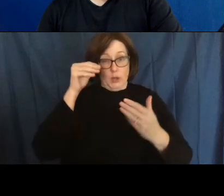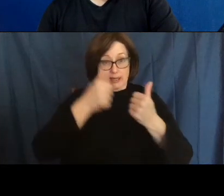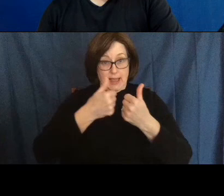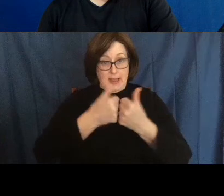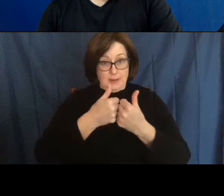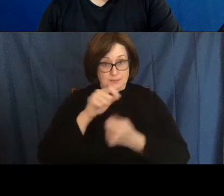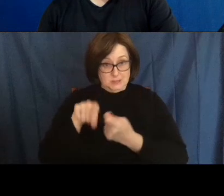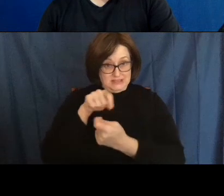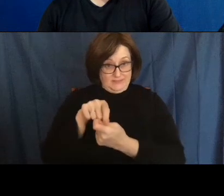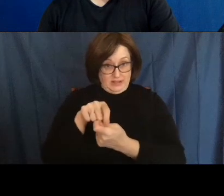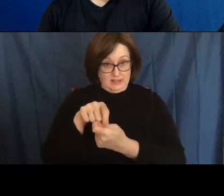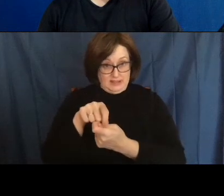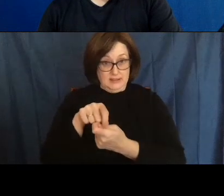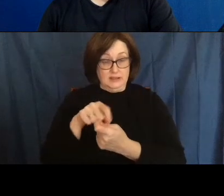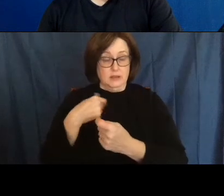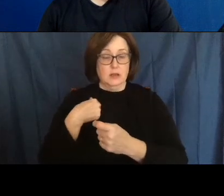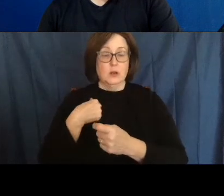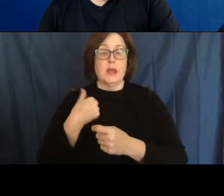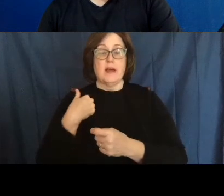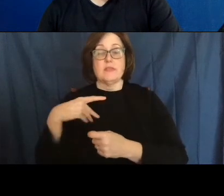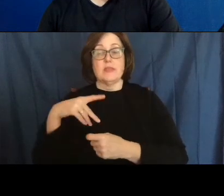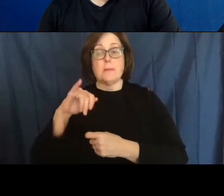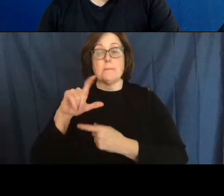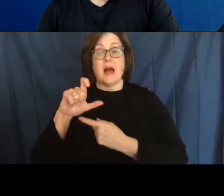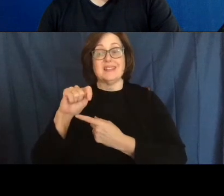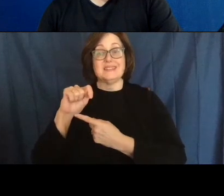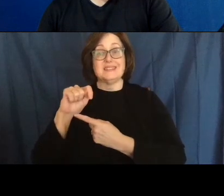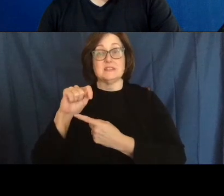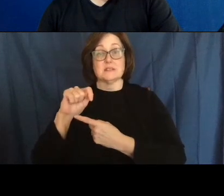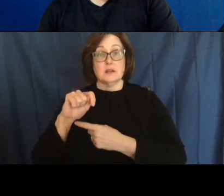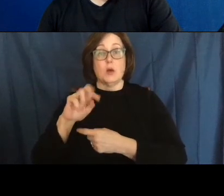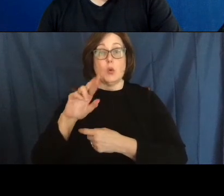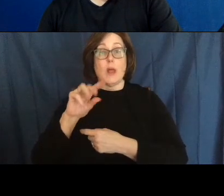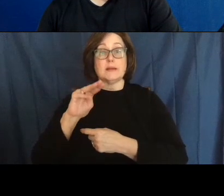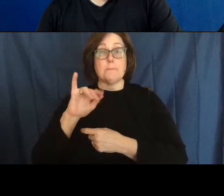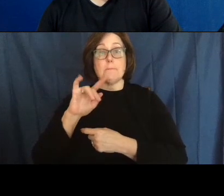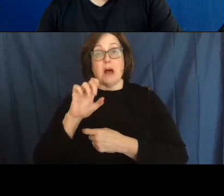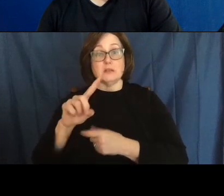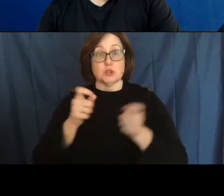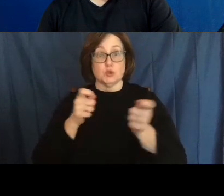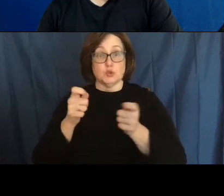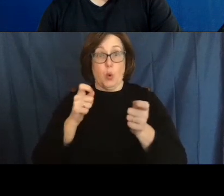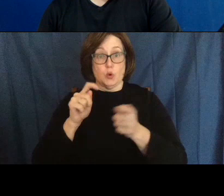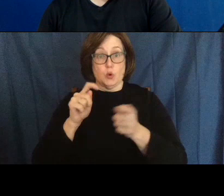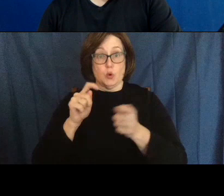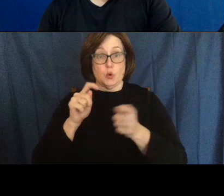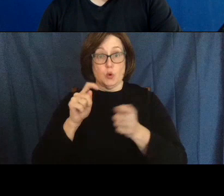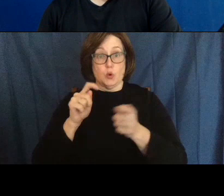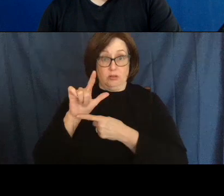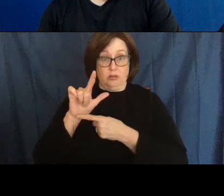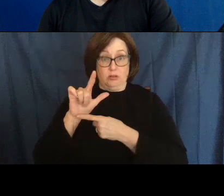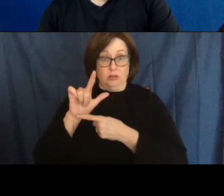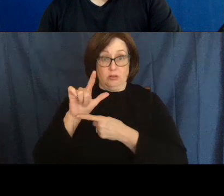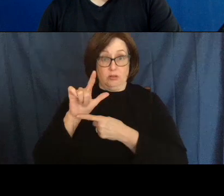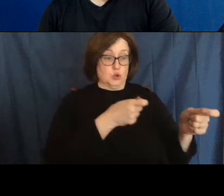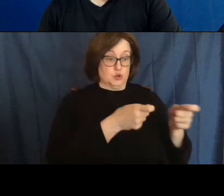your pilot or randomized controlled trial, where you basically have a control group and a small